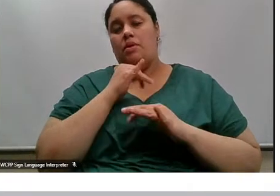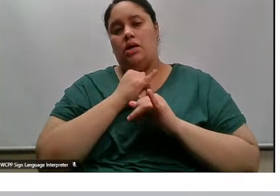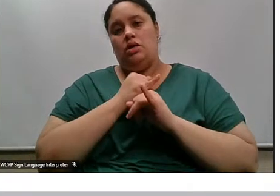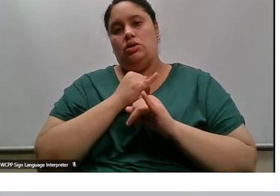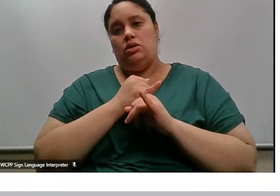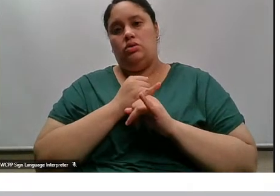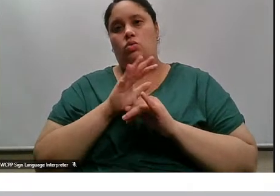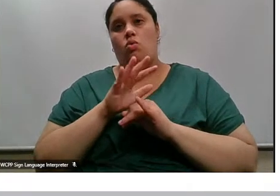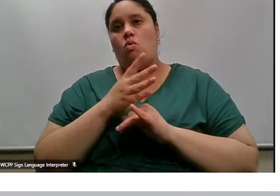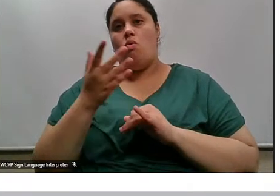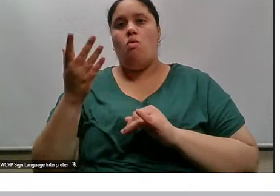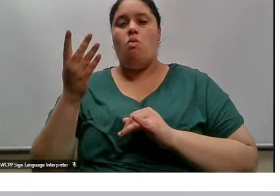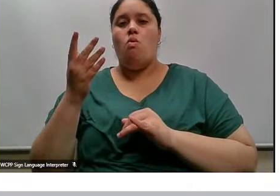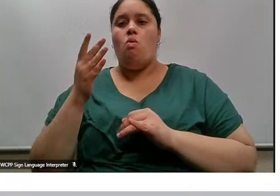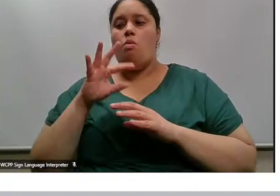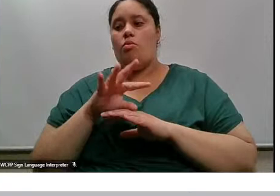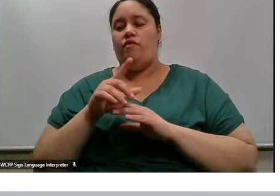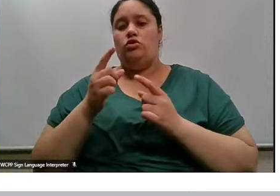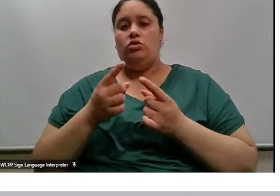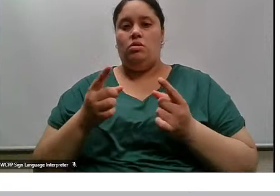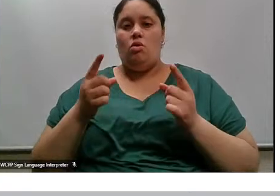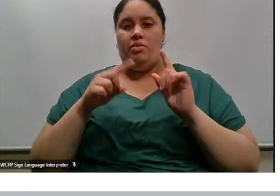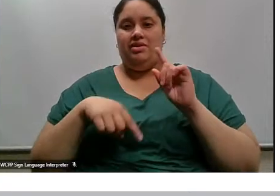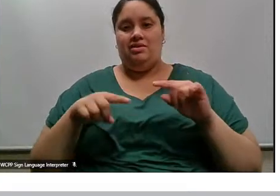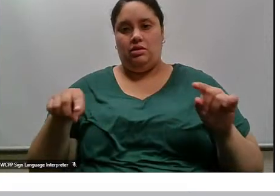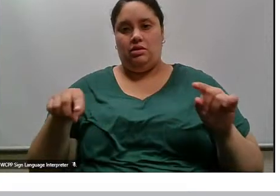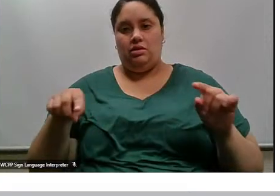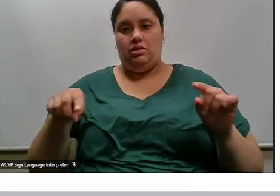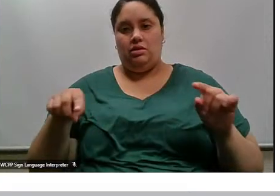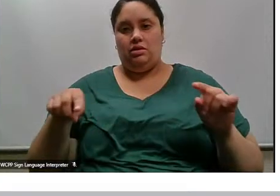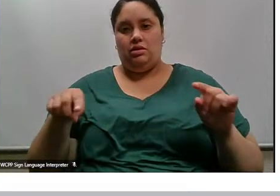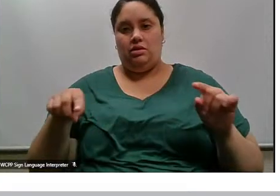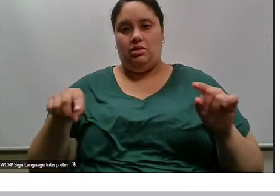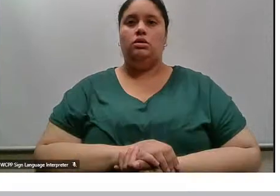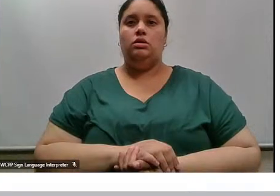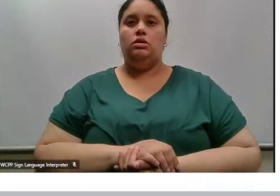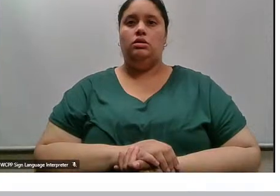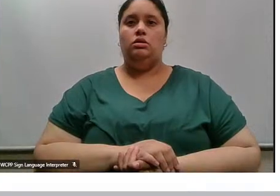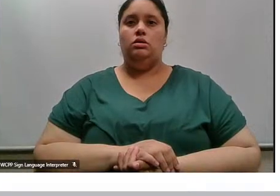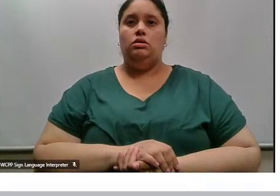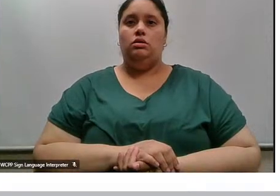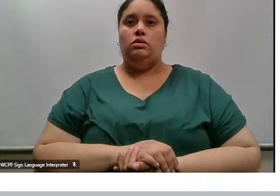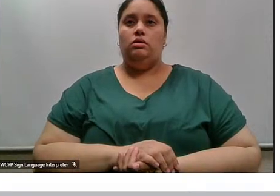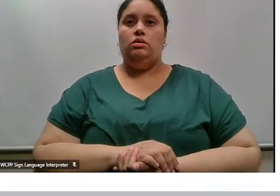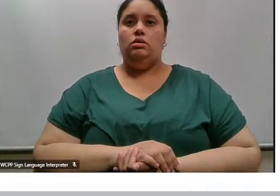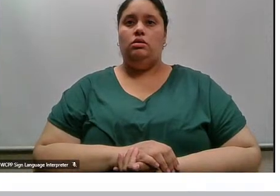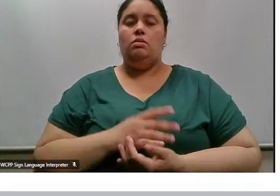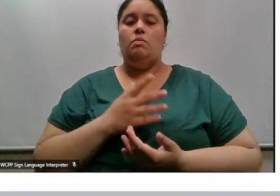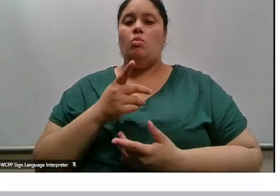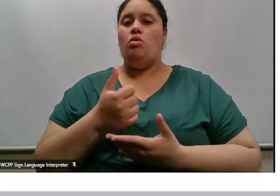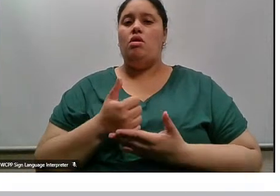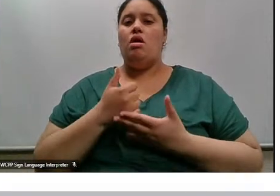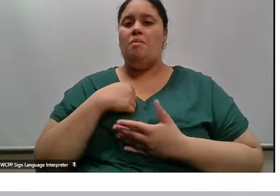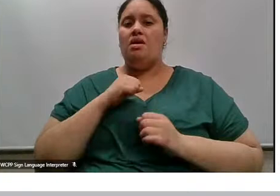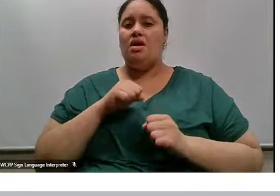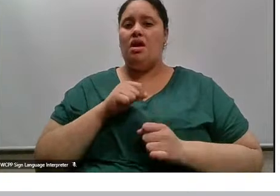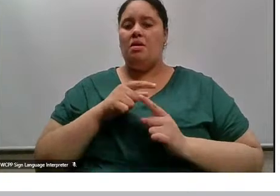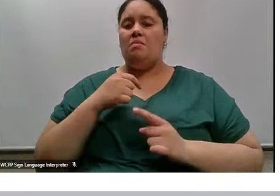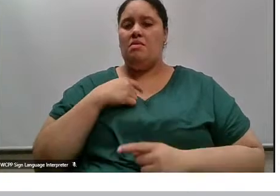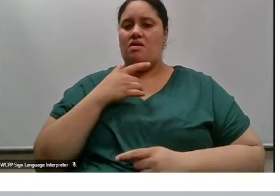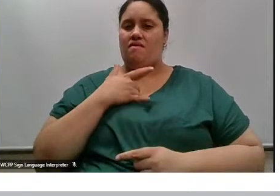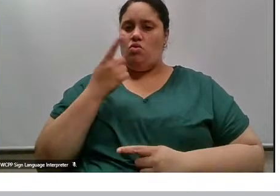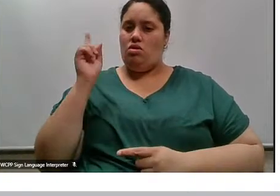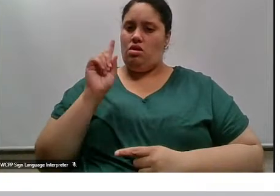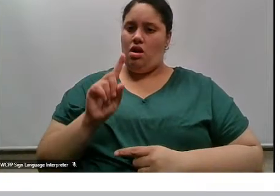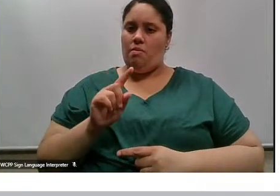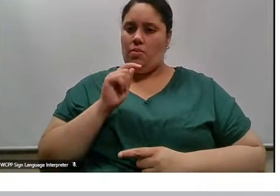or provincial departments, etc. Now, perhaps if you could just help, because my impression is here, you come in the morning,